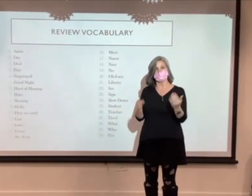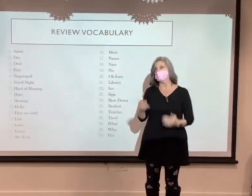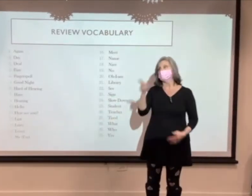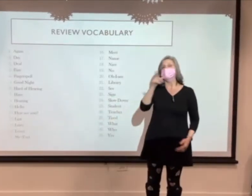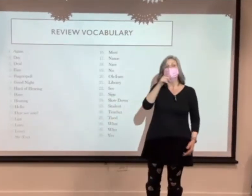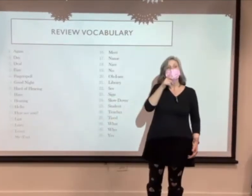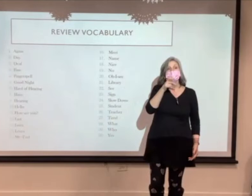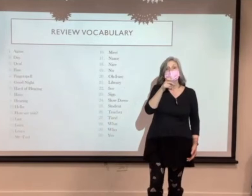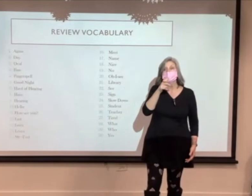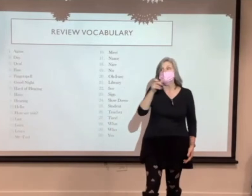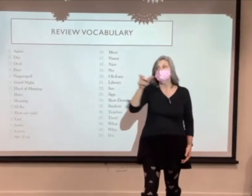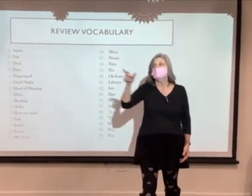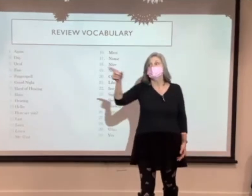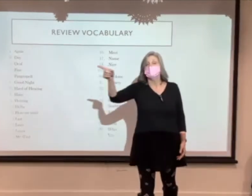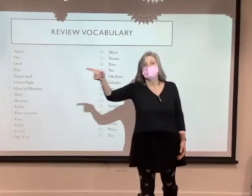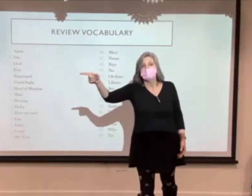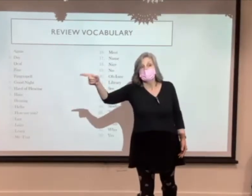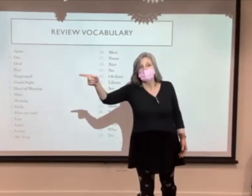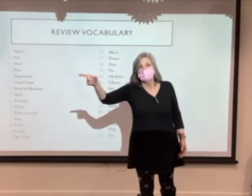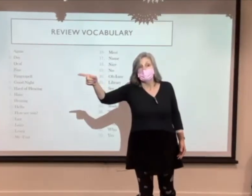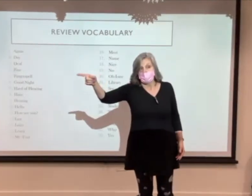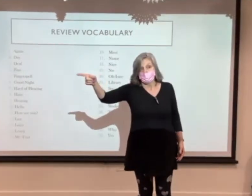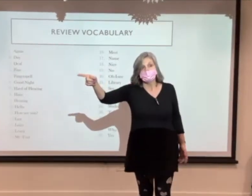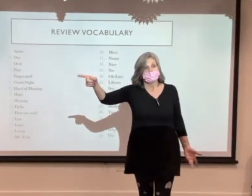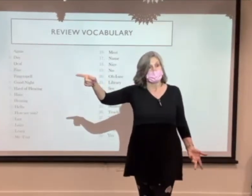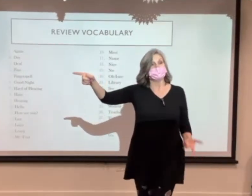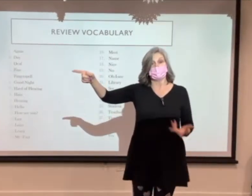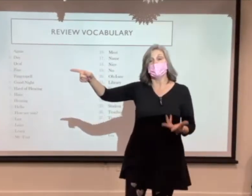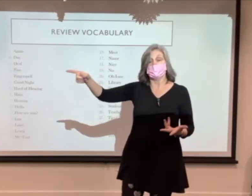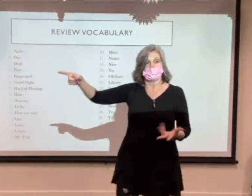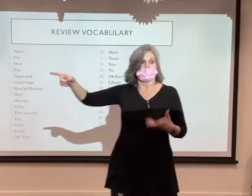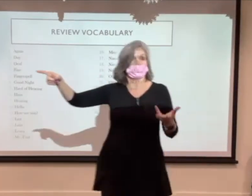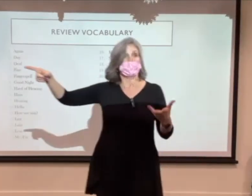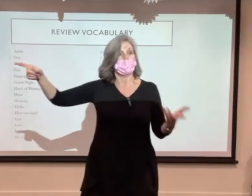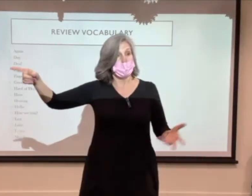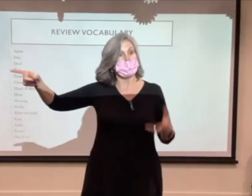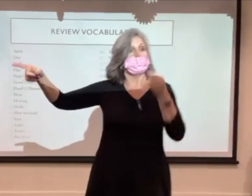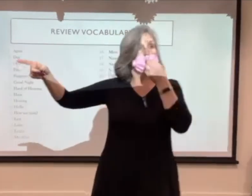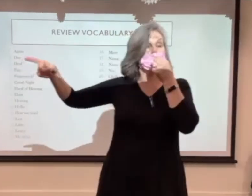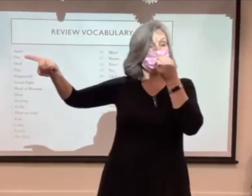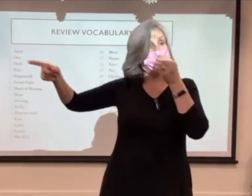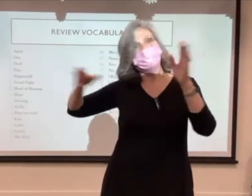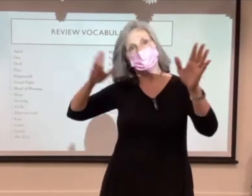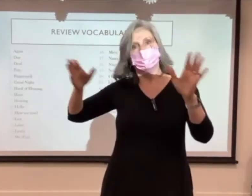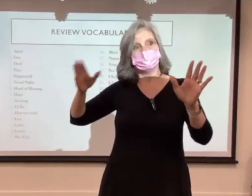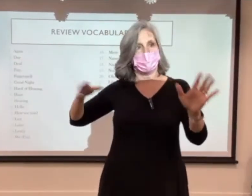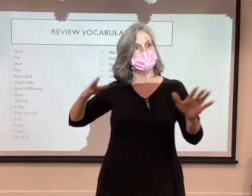I said, who is that, right? Because I don't know if it's a she or he, right? And now we have to ask